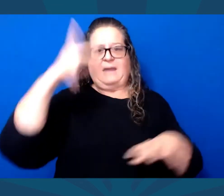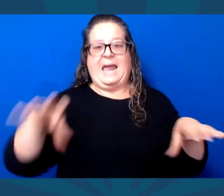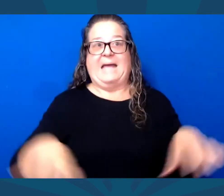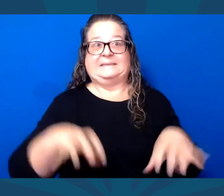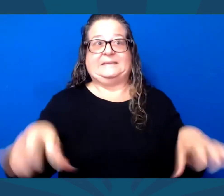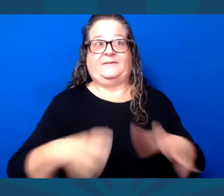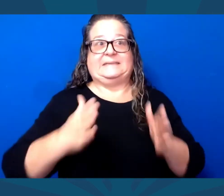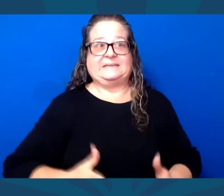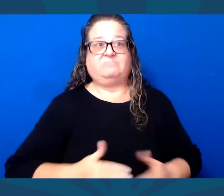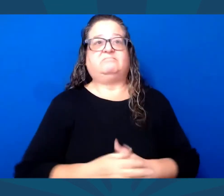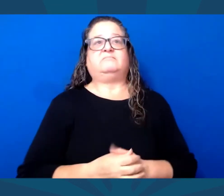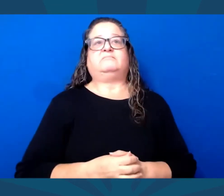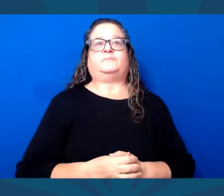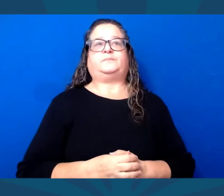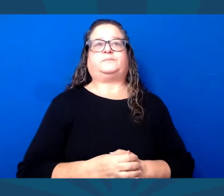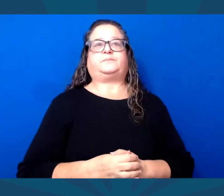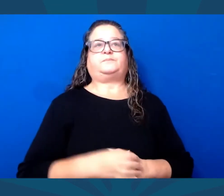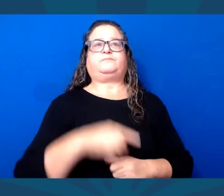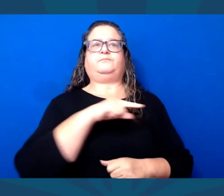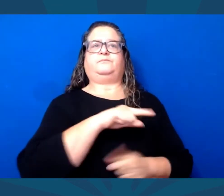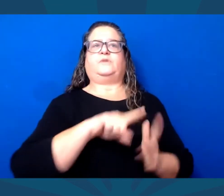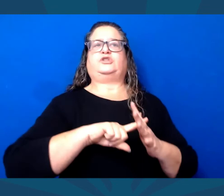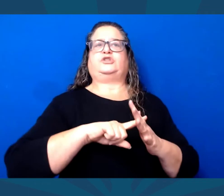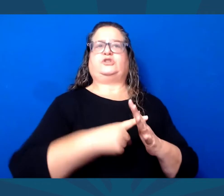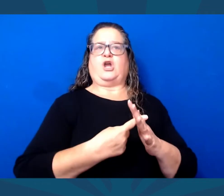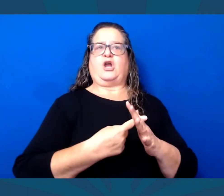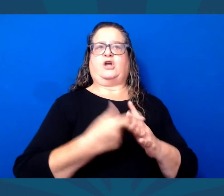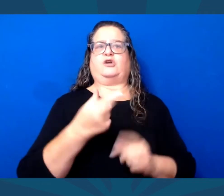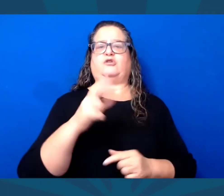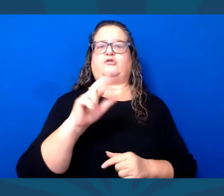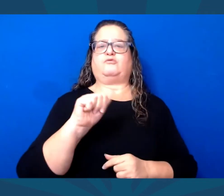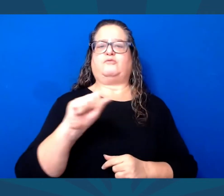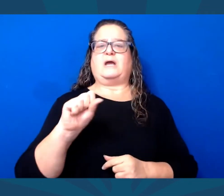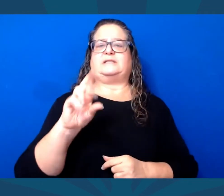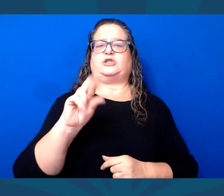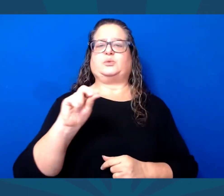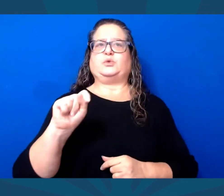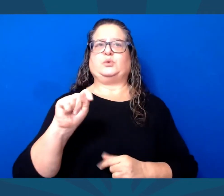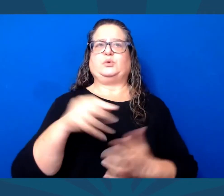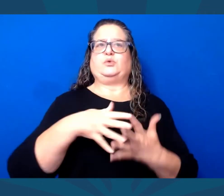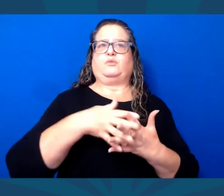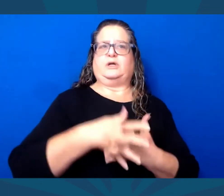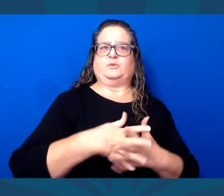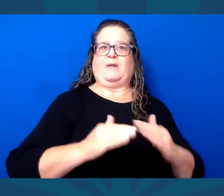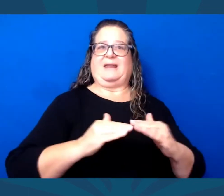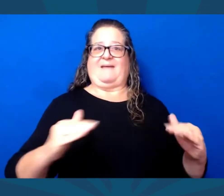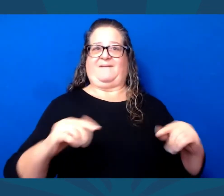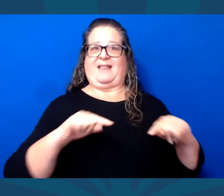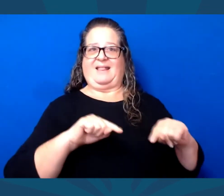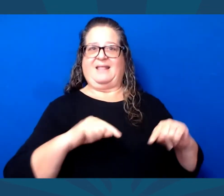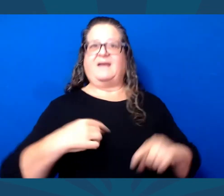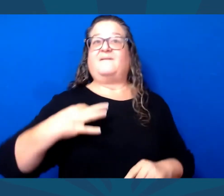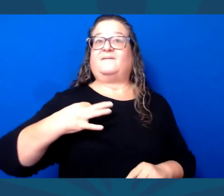Democrat and fired up, this was the beginning of her Democratic Party political activism.